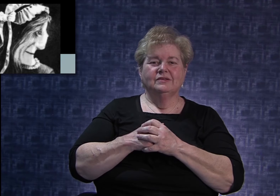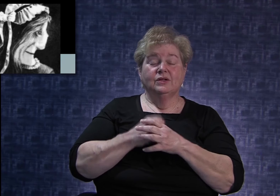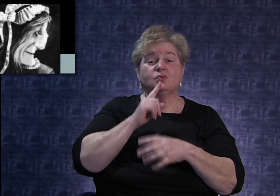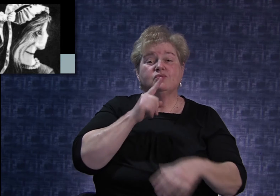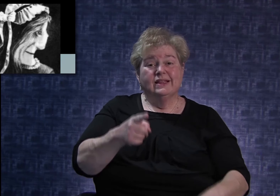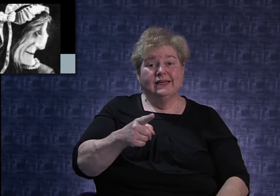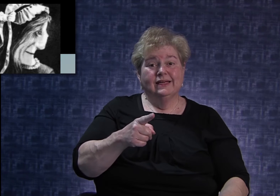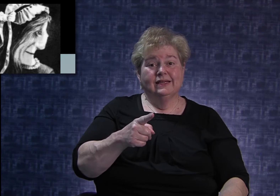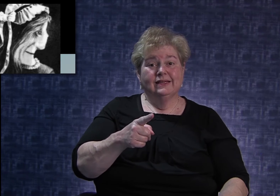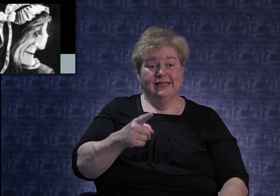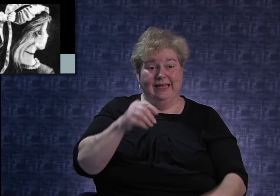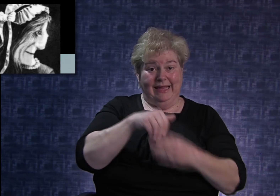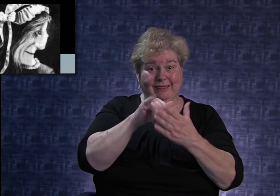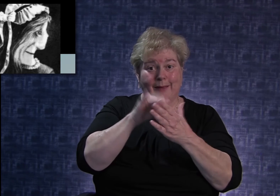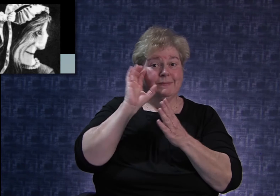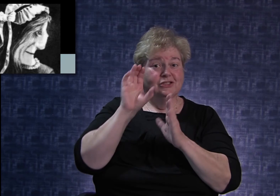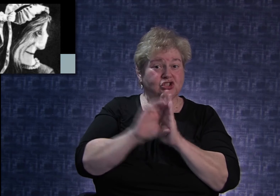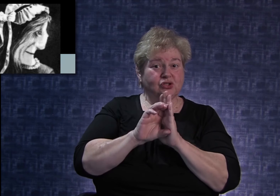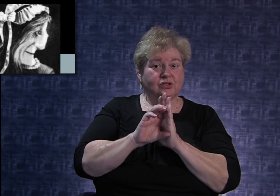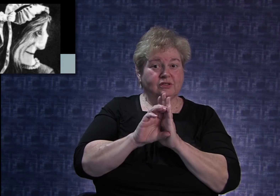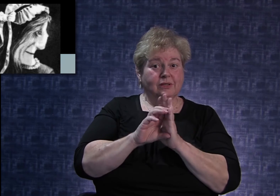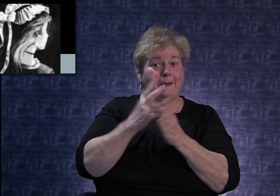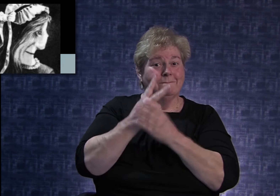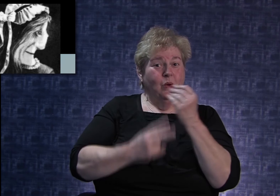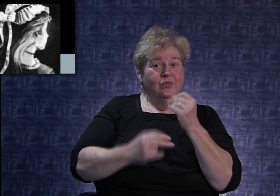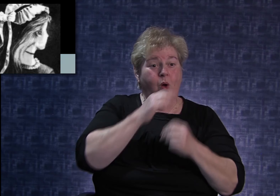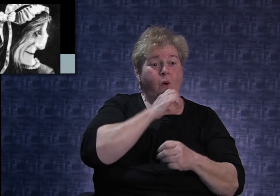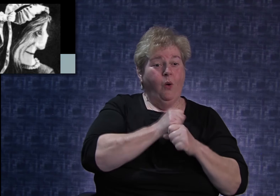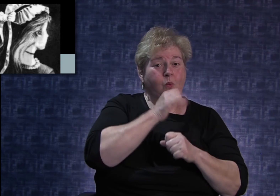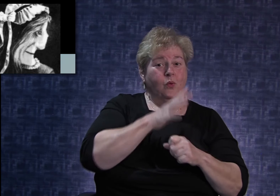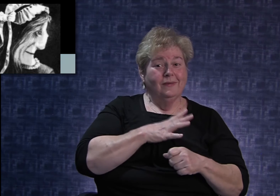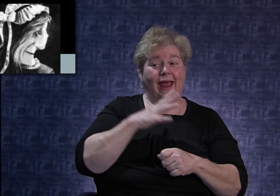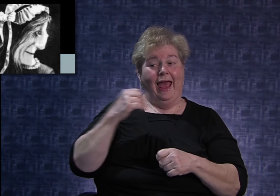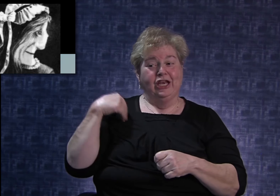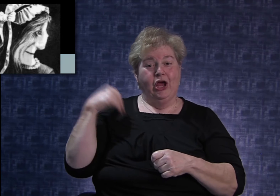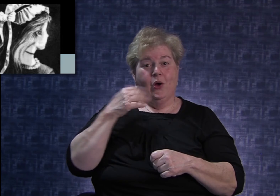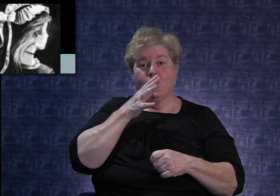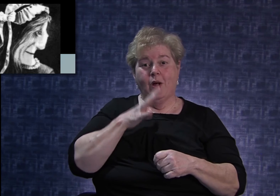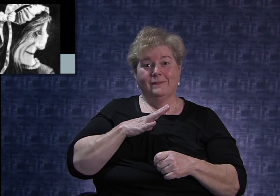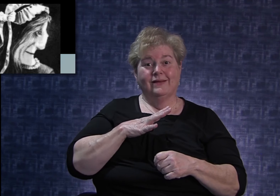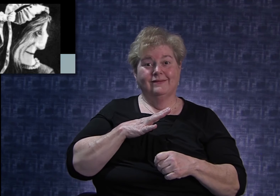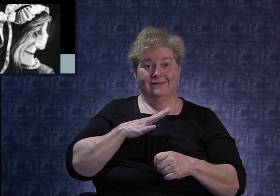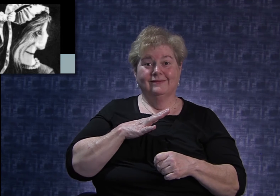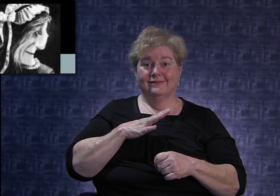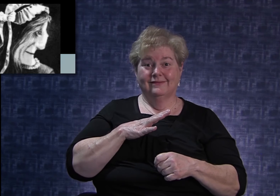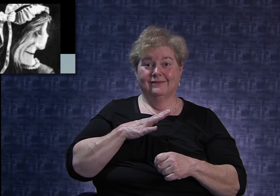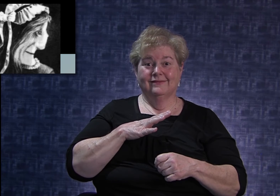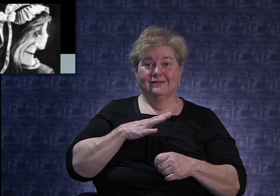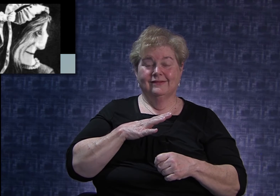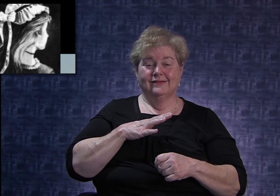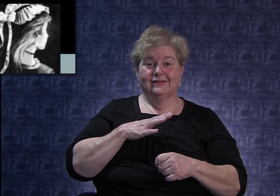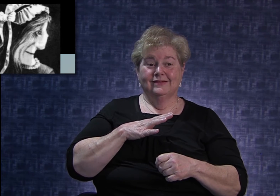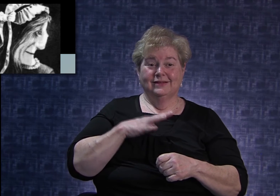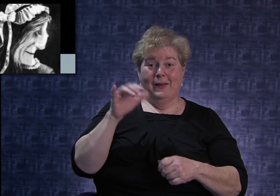The reality is, in this picture, there is both. There is an older lady, and